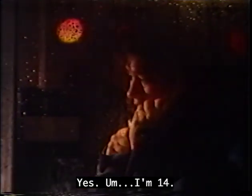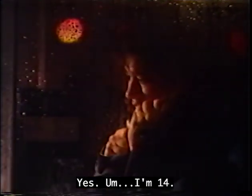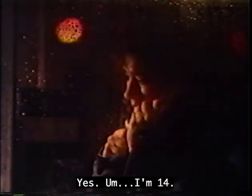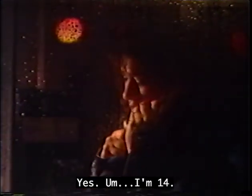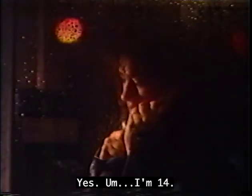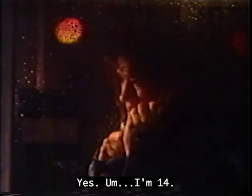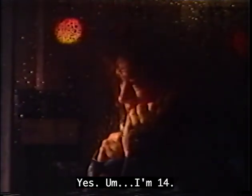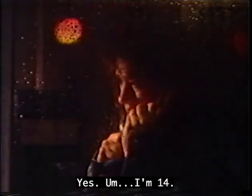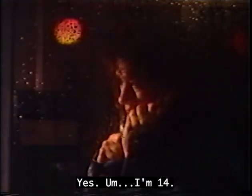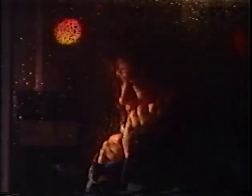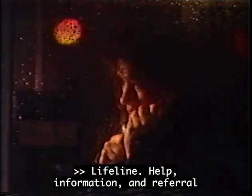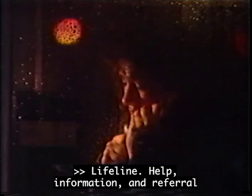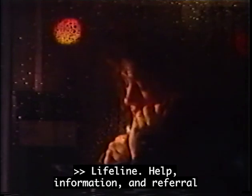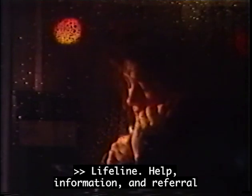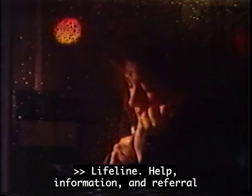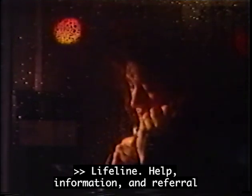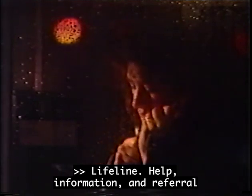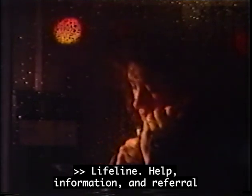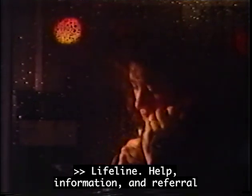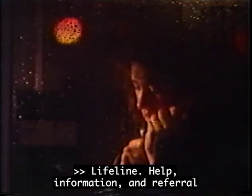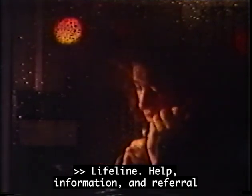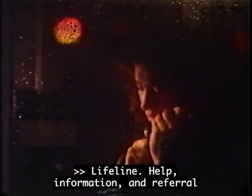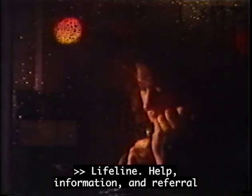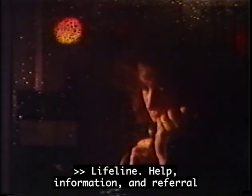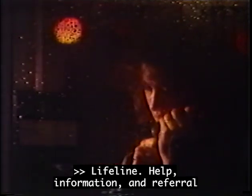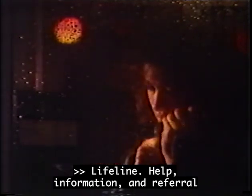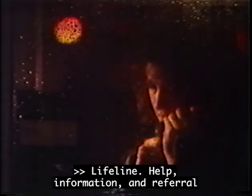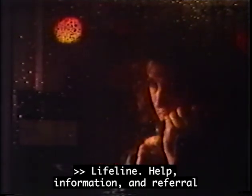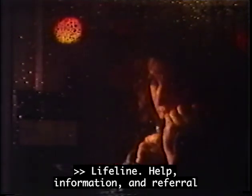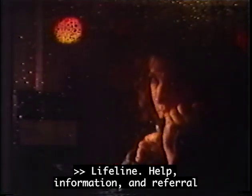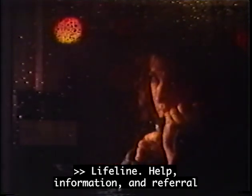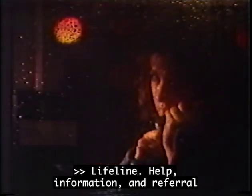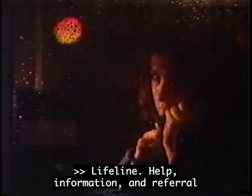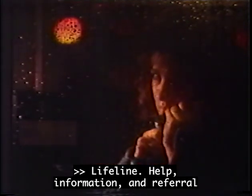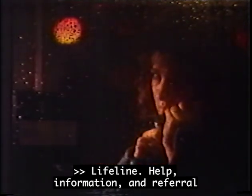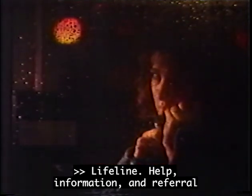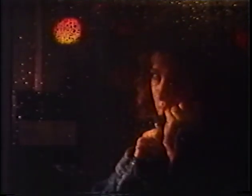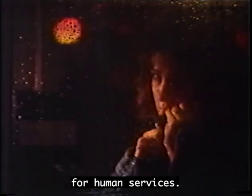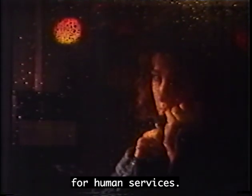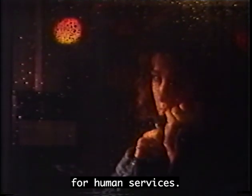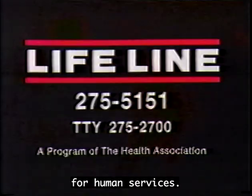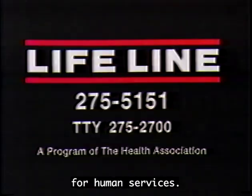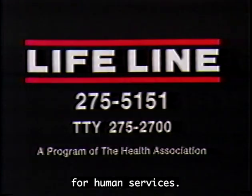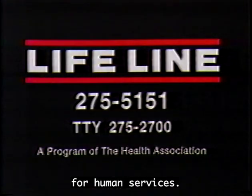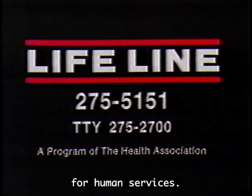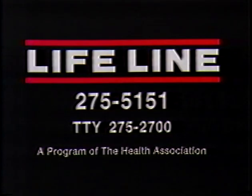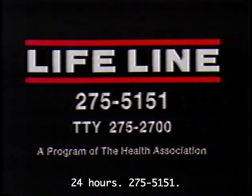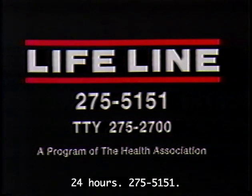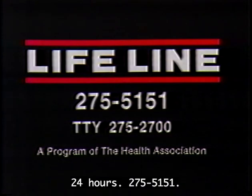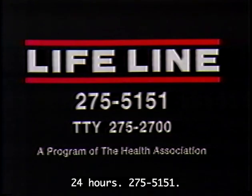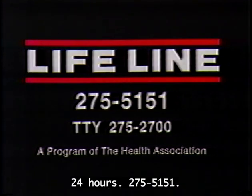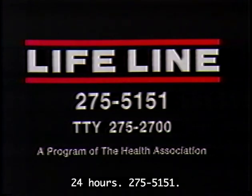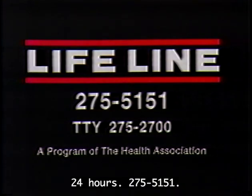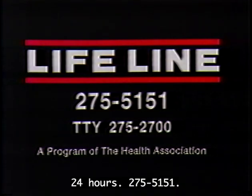I'm 14. Lifeline. Help. Information and referral for human services, 24 hours,